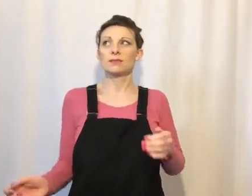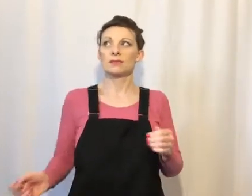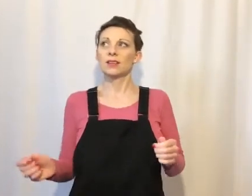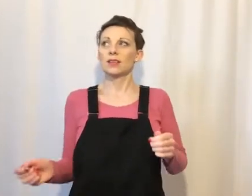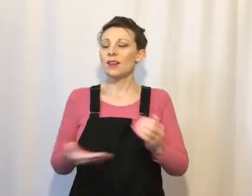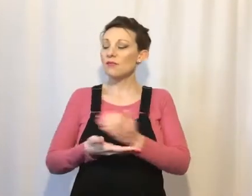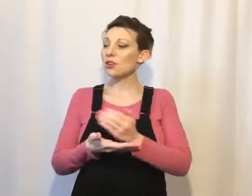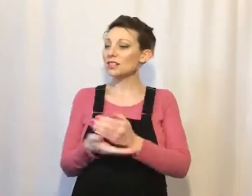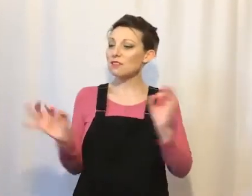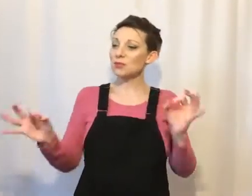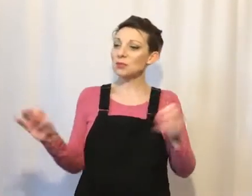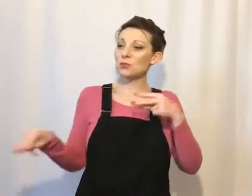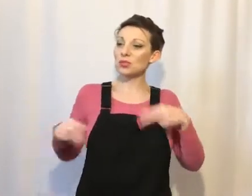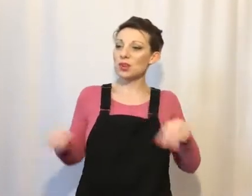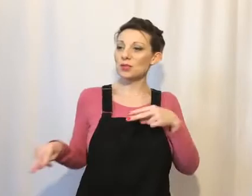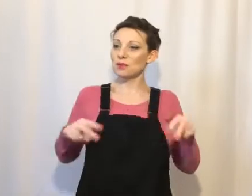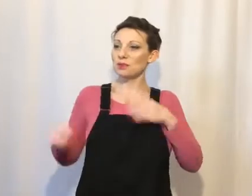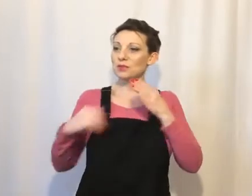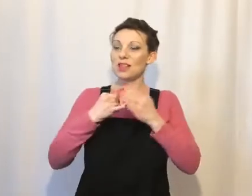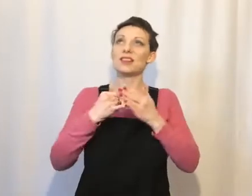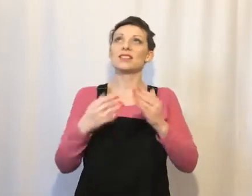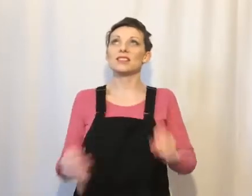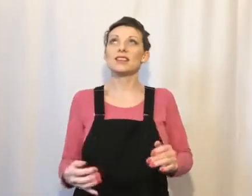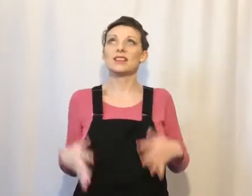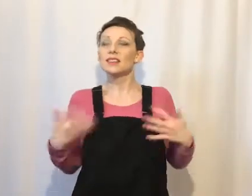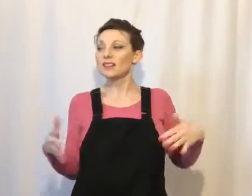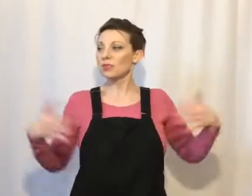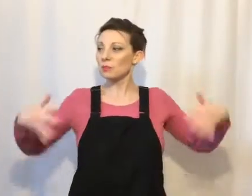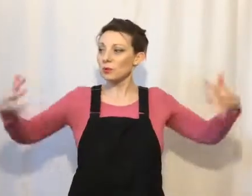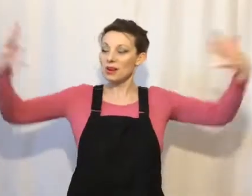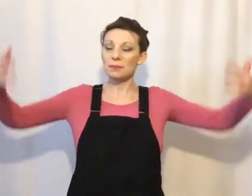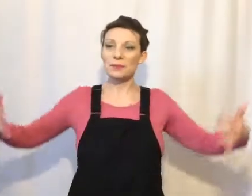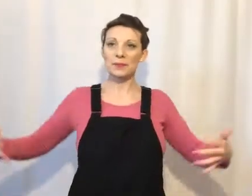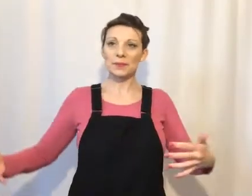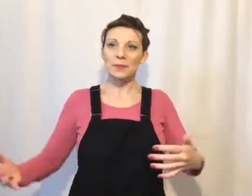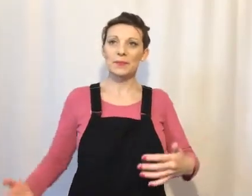me. I've got to save my special dance moves at the end, you see. I'll build it up.